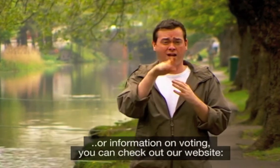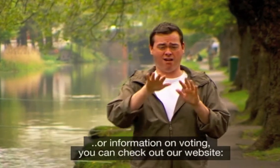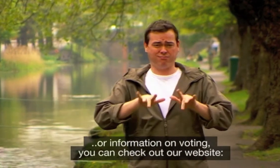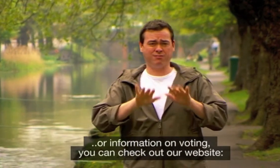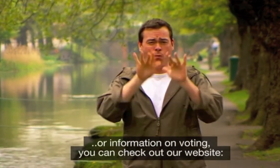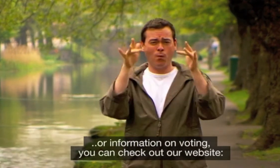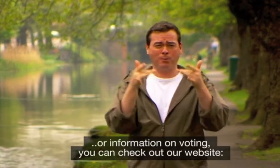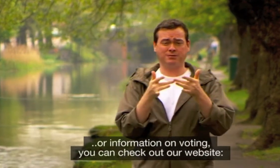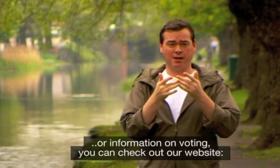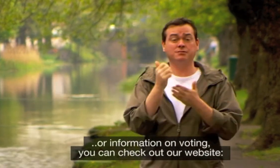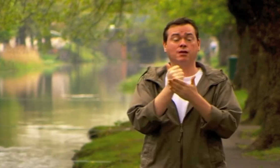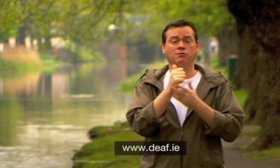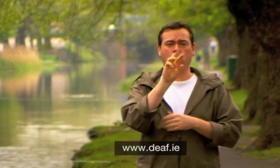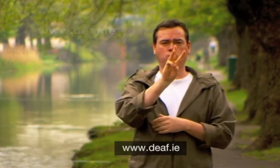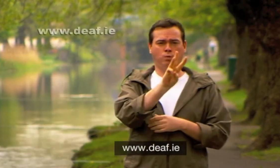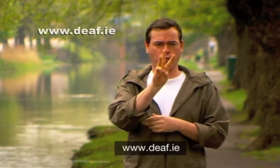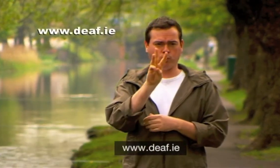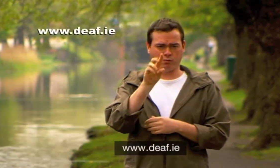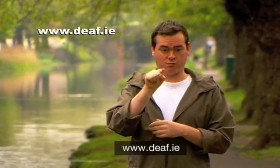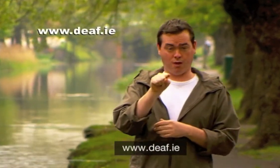you can check out our website,